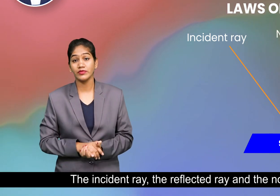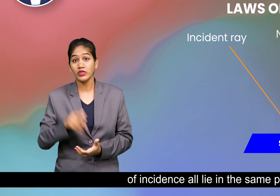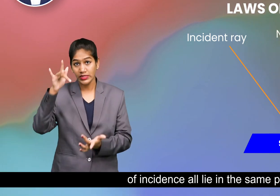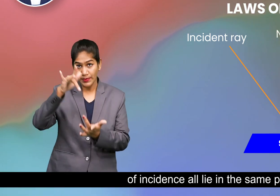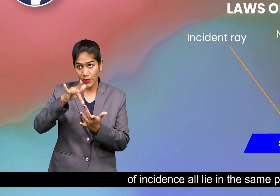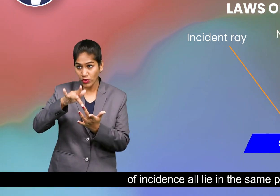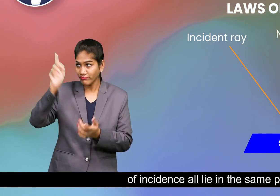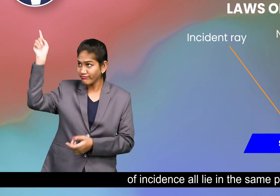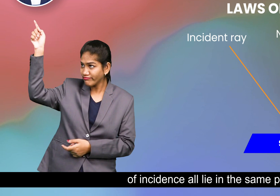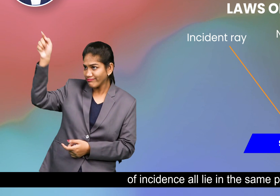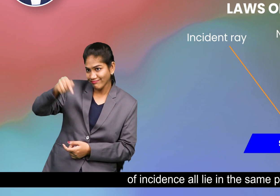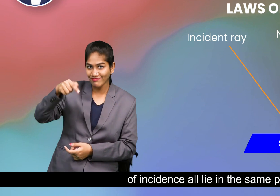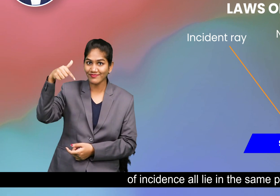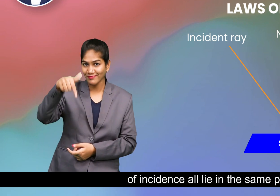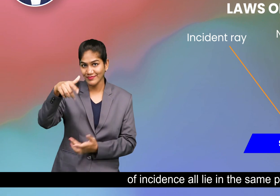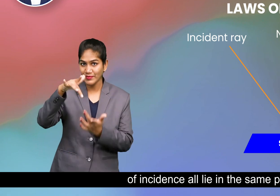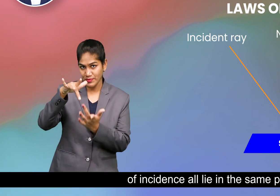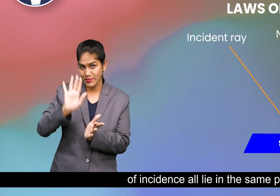the point of incidence